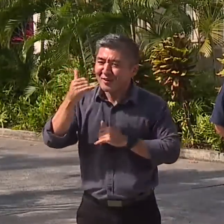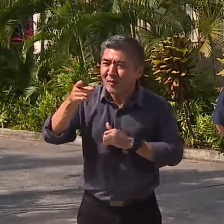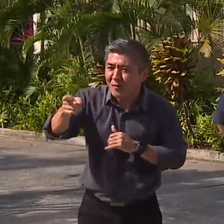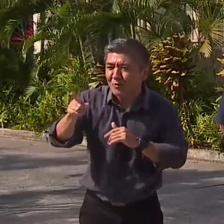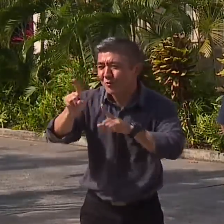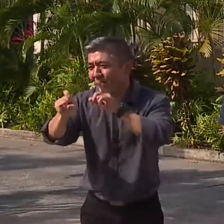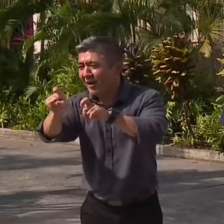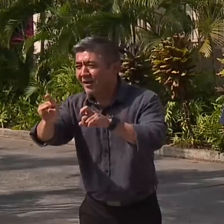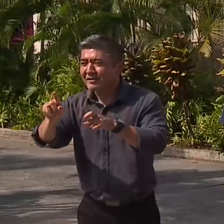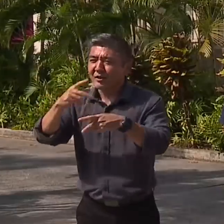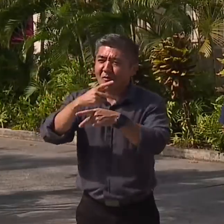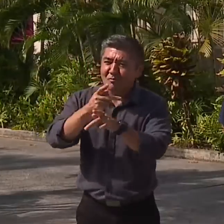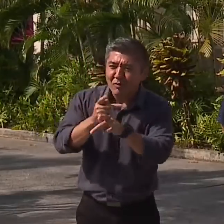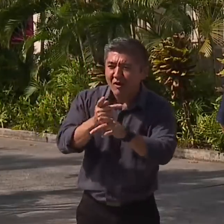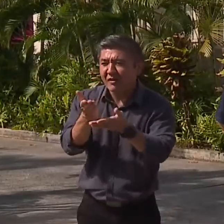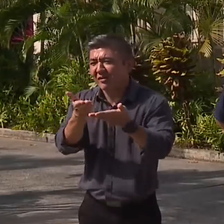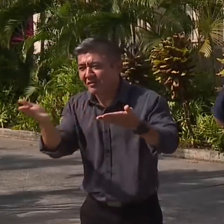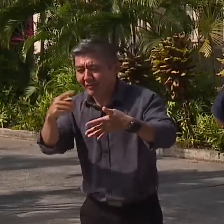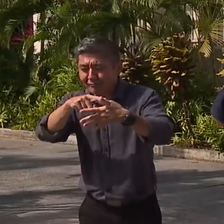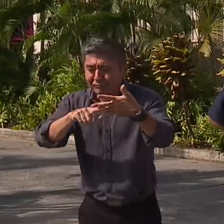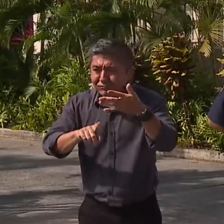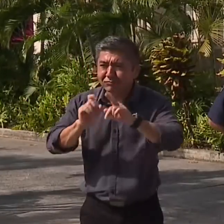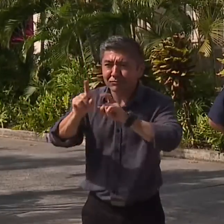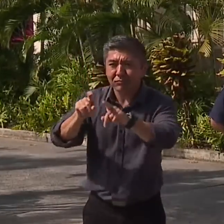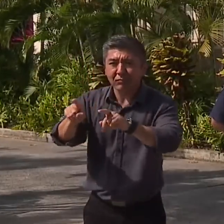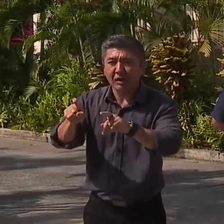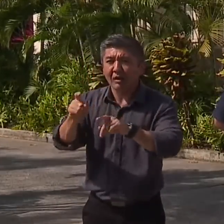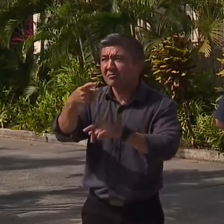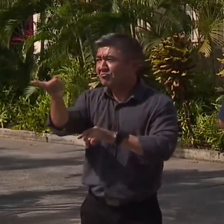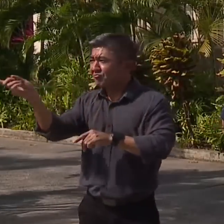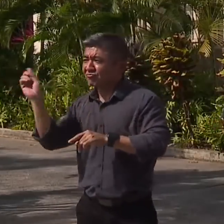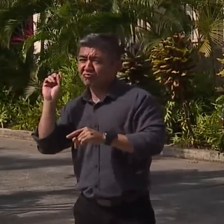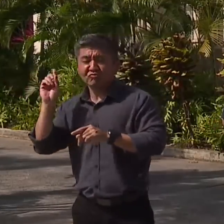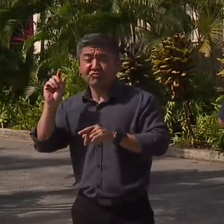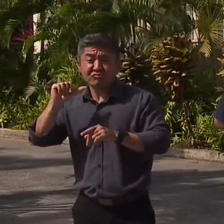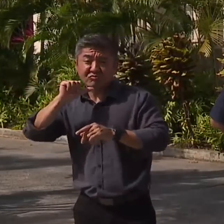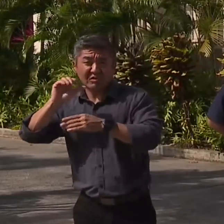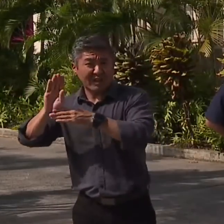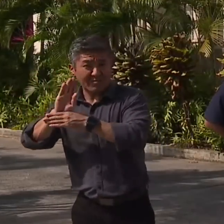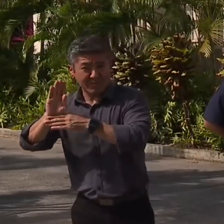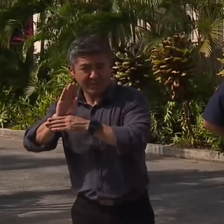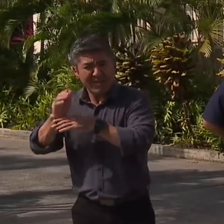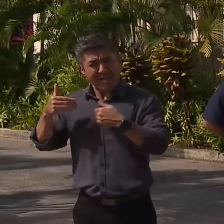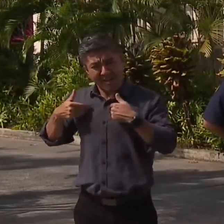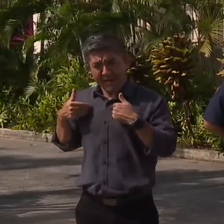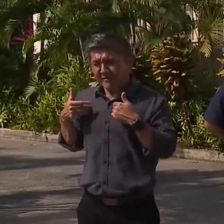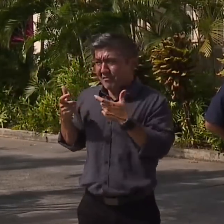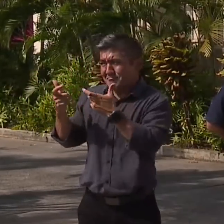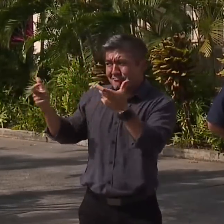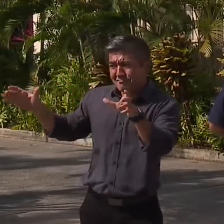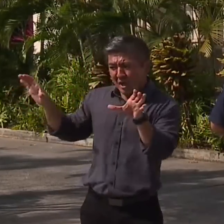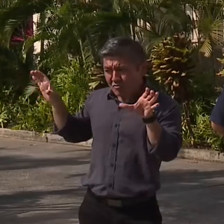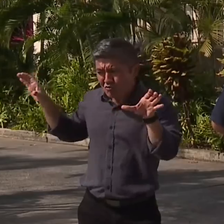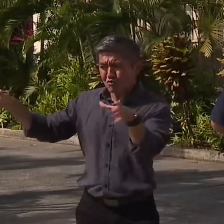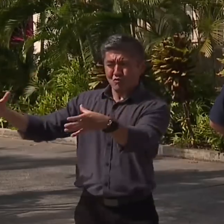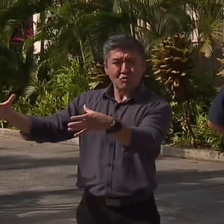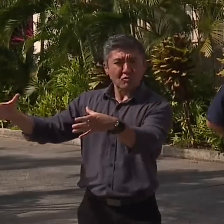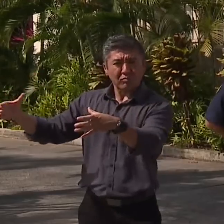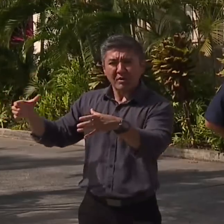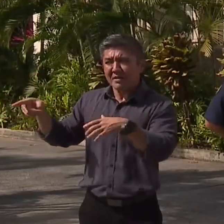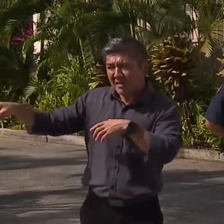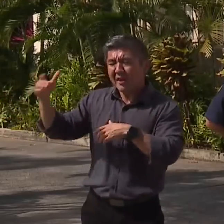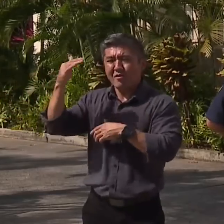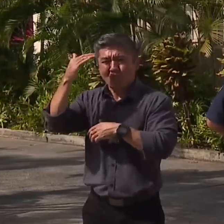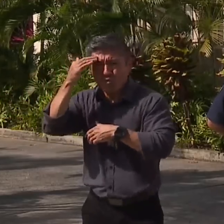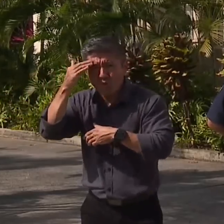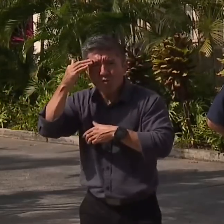and different types of questions. Many of them are not very busy right now, but they have an army that's trained, an army that knows how to make calls,